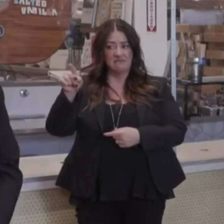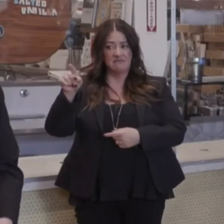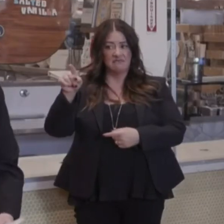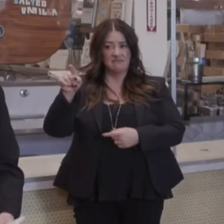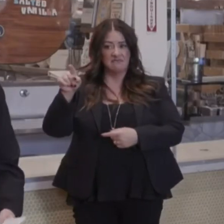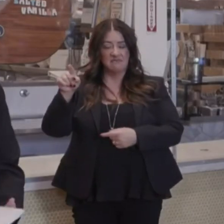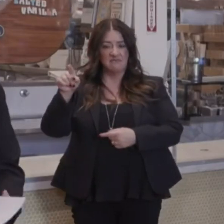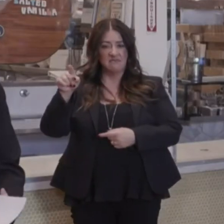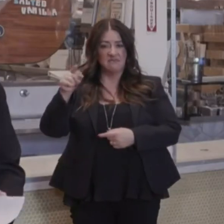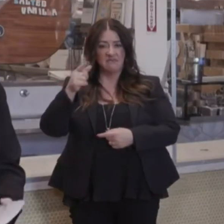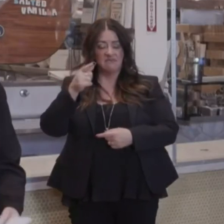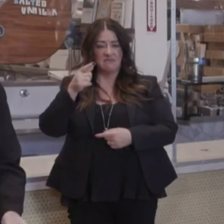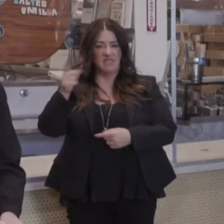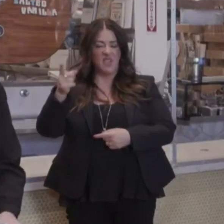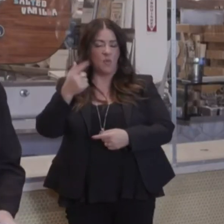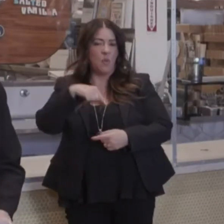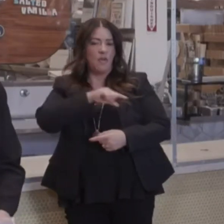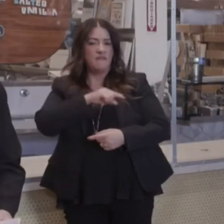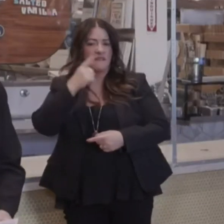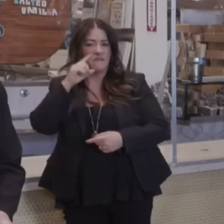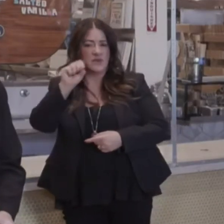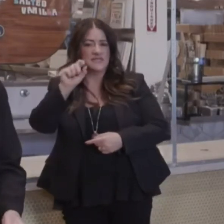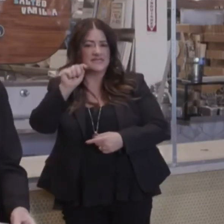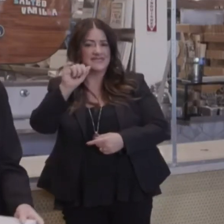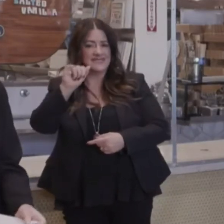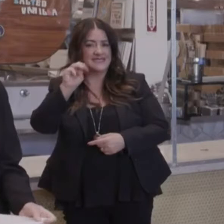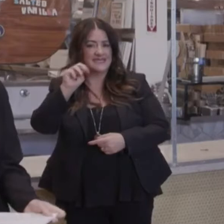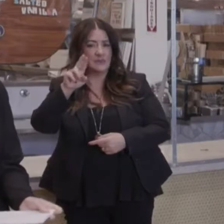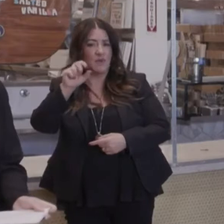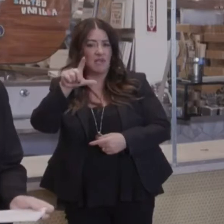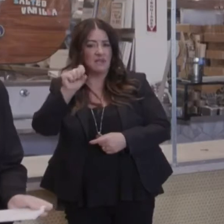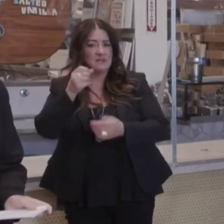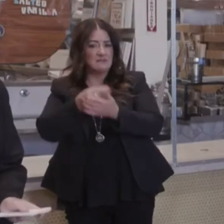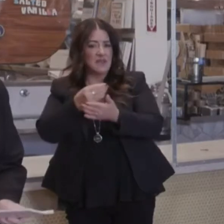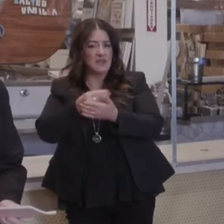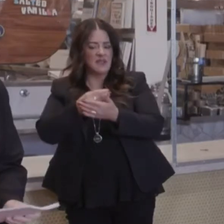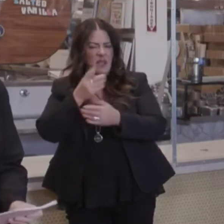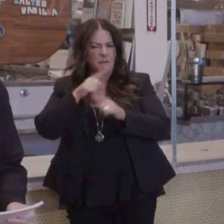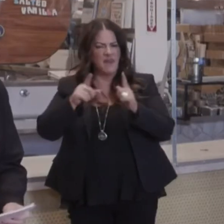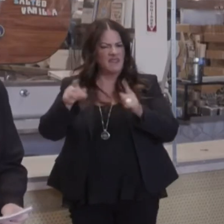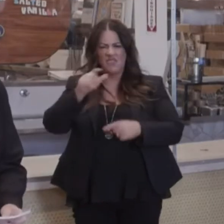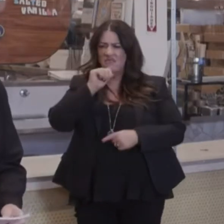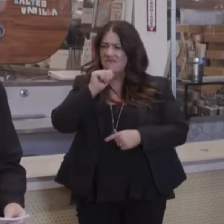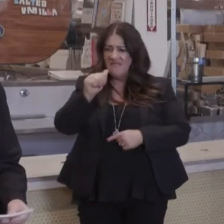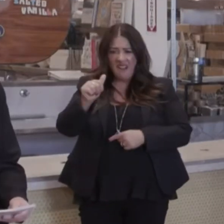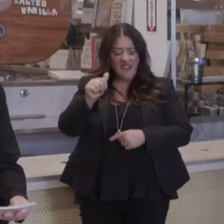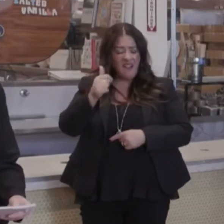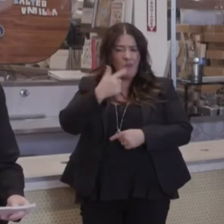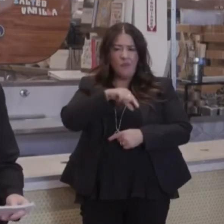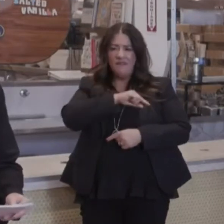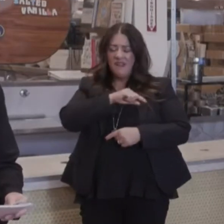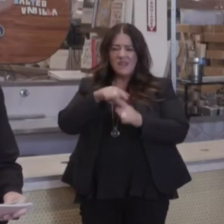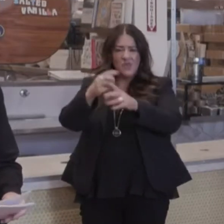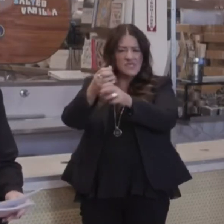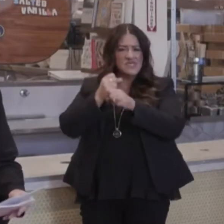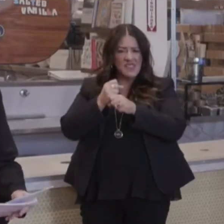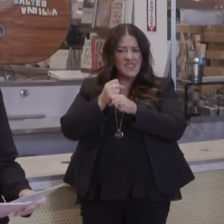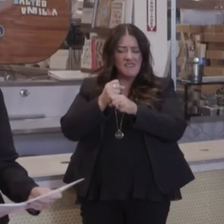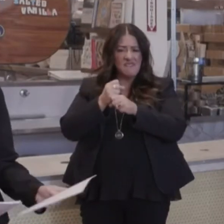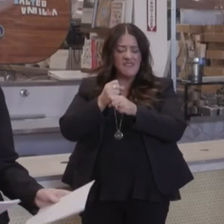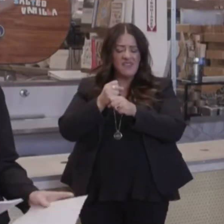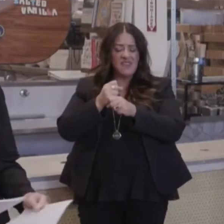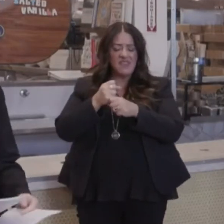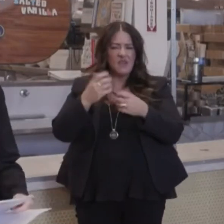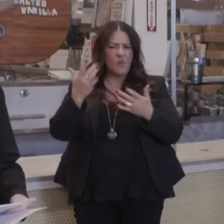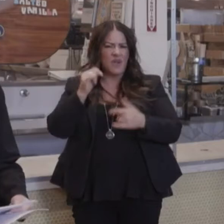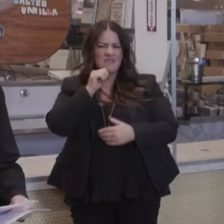stimulus? Just for clarification on that, and if they aren't, why not? And forgive me, which